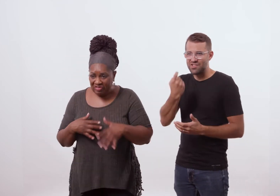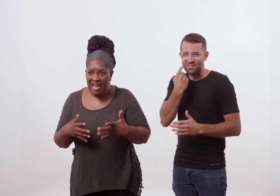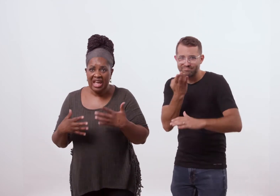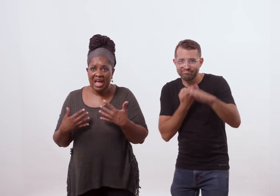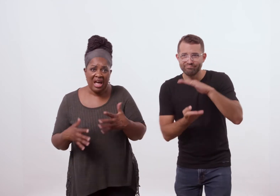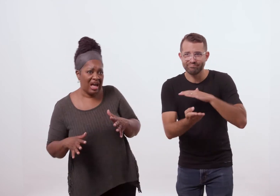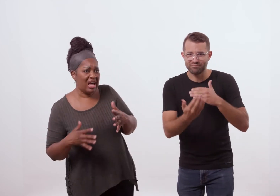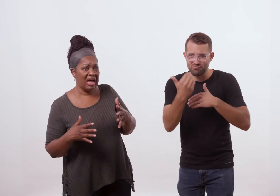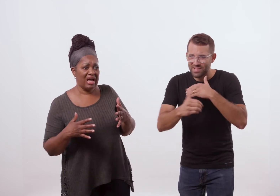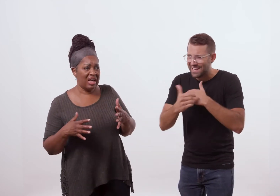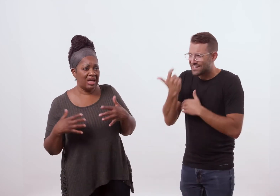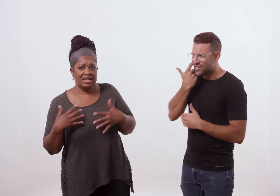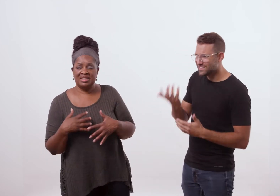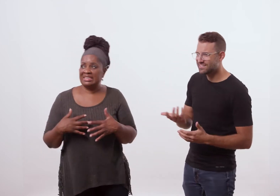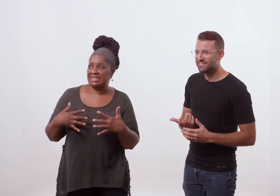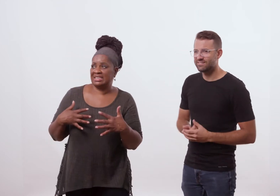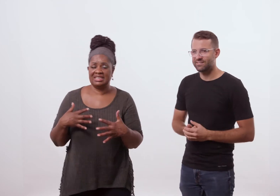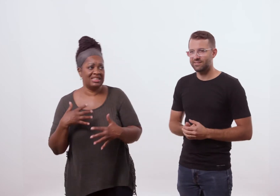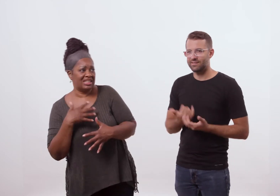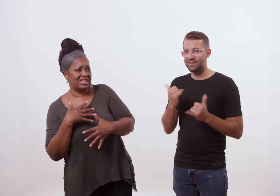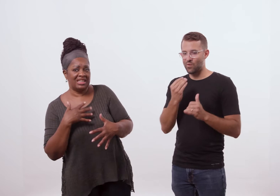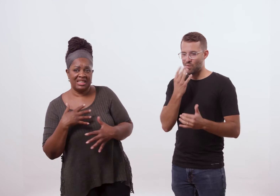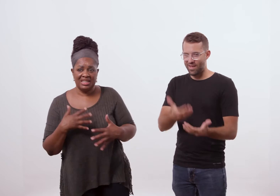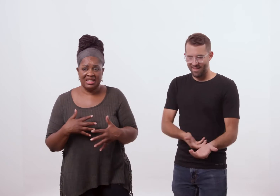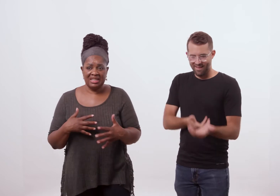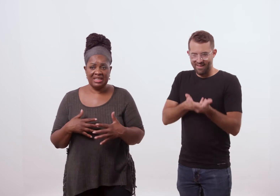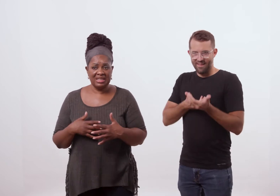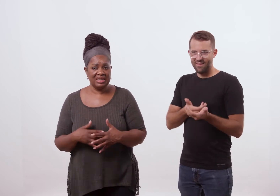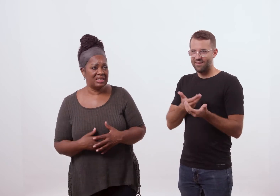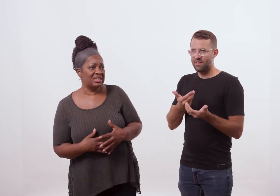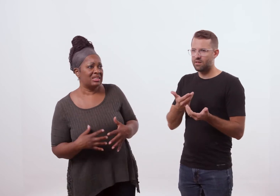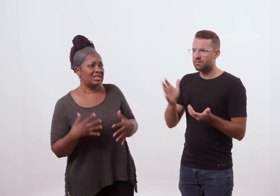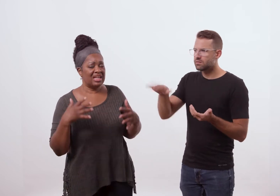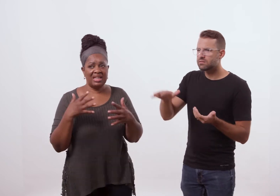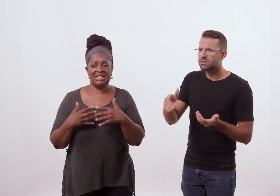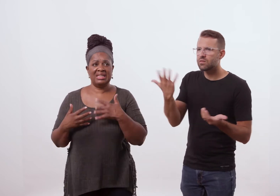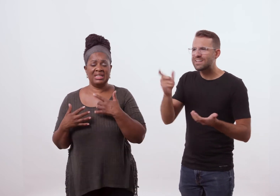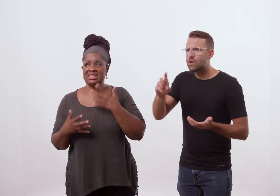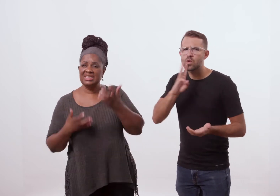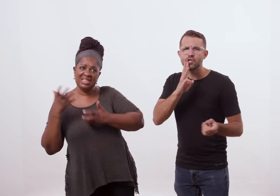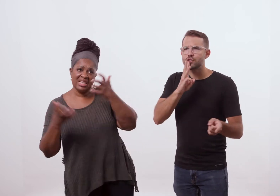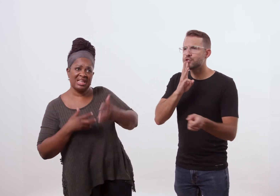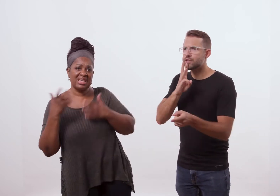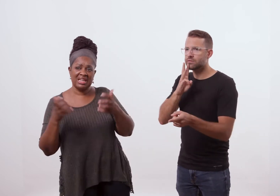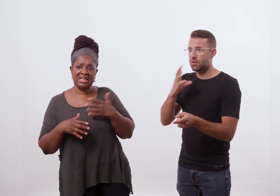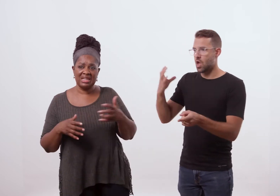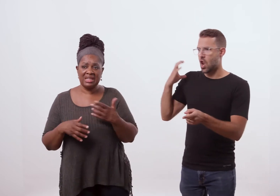3. It's still warm. We still need water! There, Cutter. She's carrying